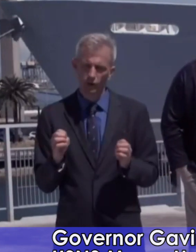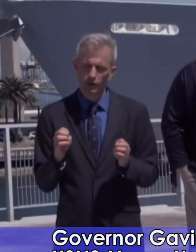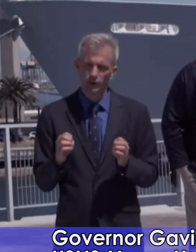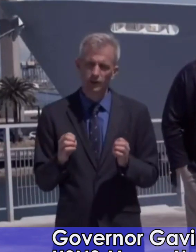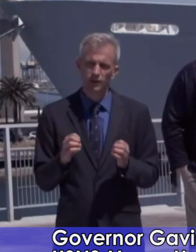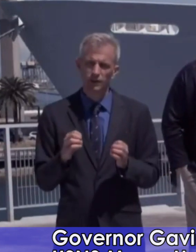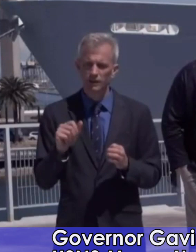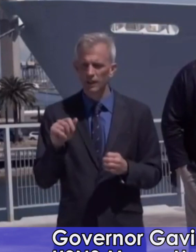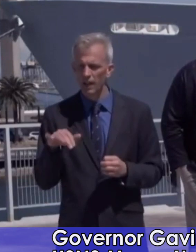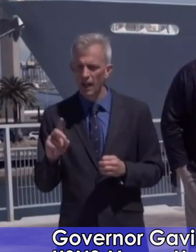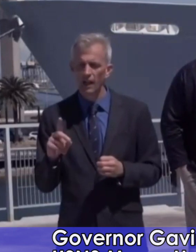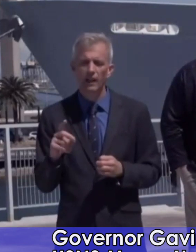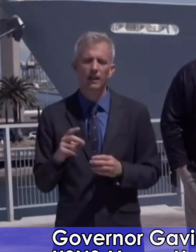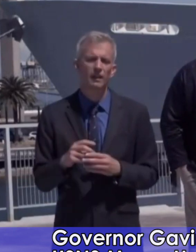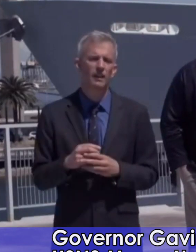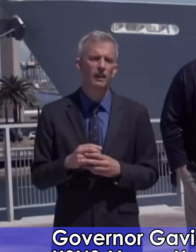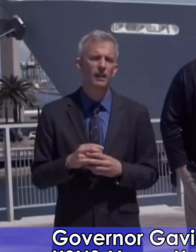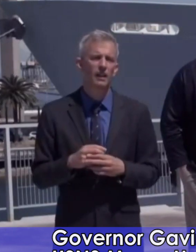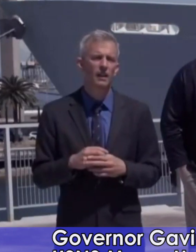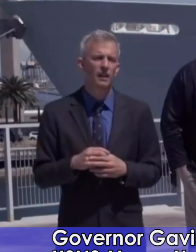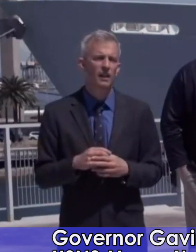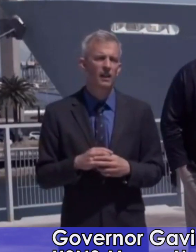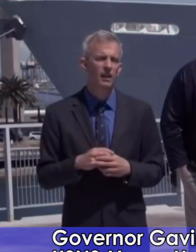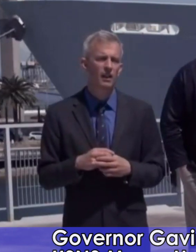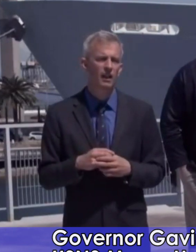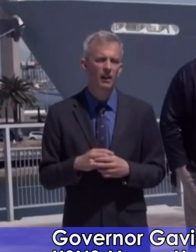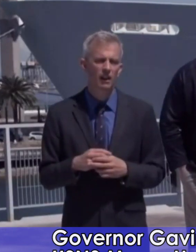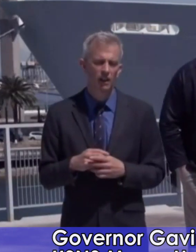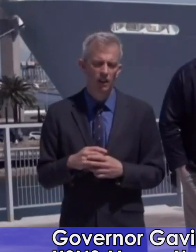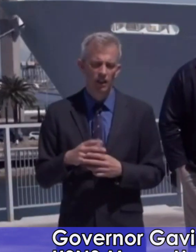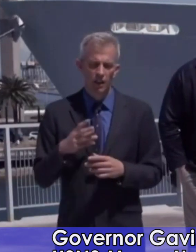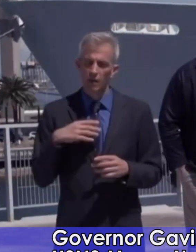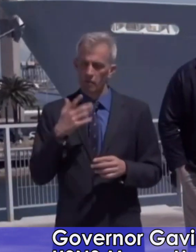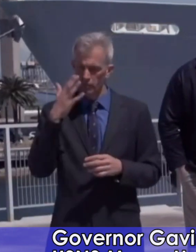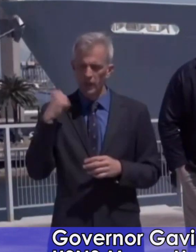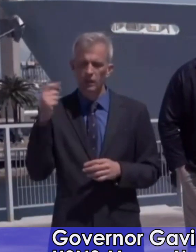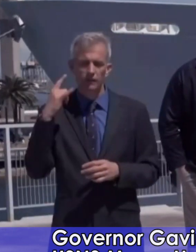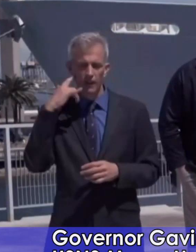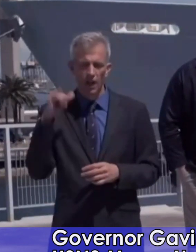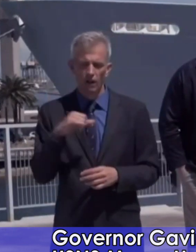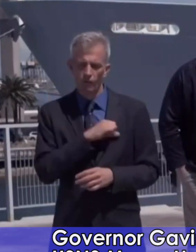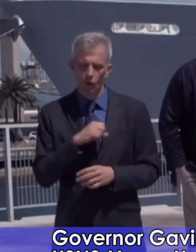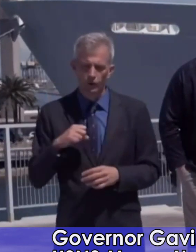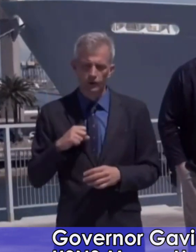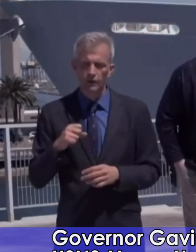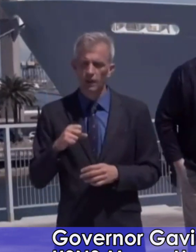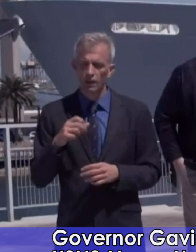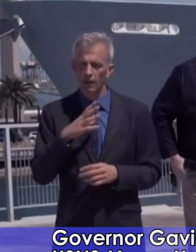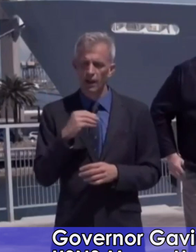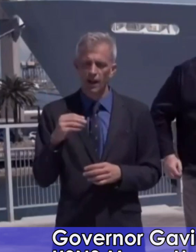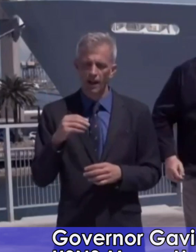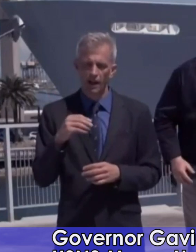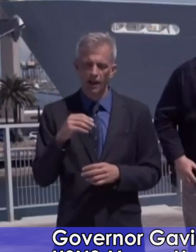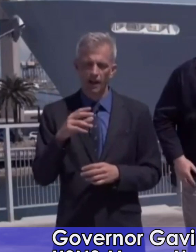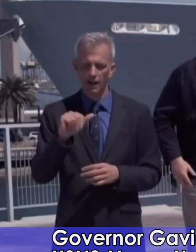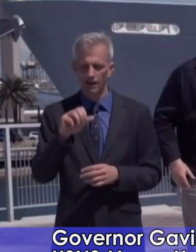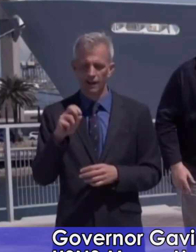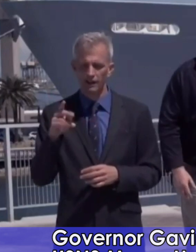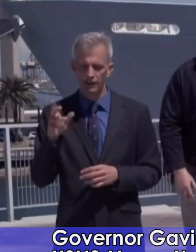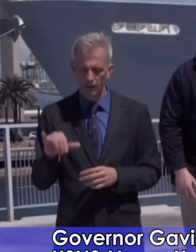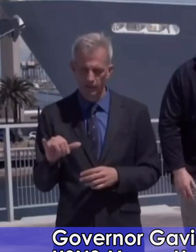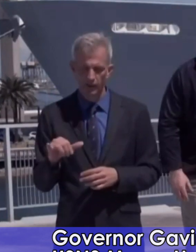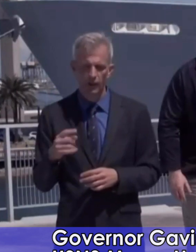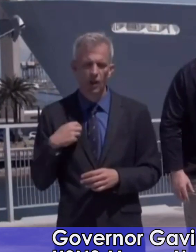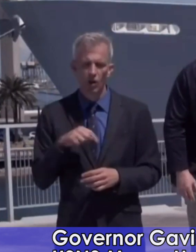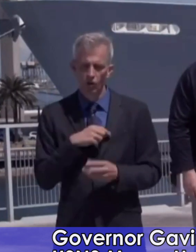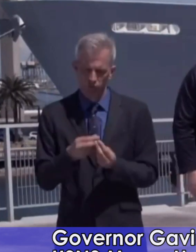and Anthony Rendon and their colleagues in the Senate and the Assembly, and we distributed those dollars in emergency grants for